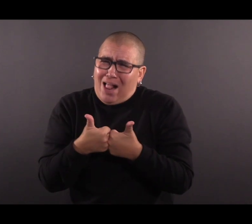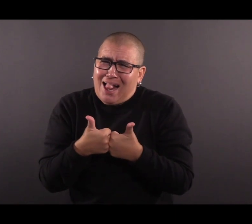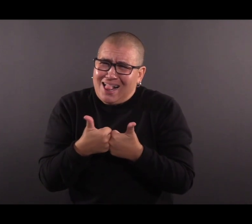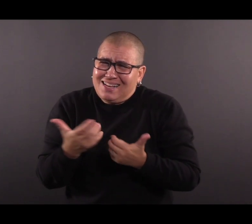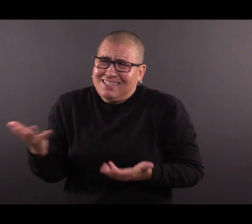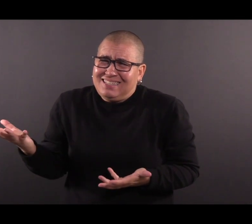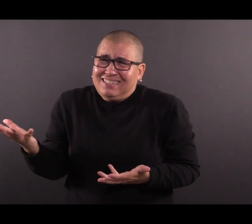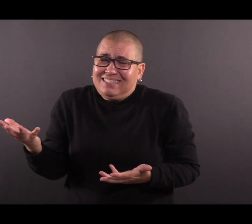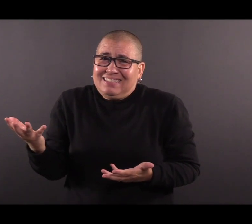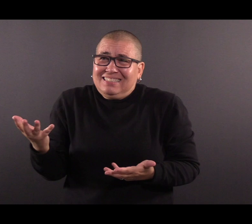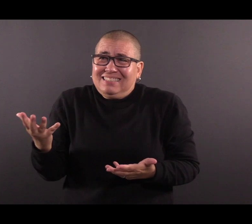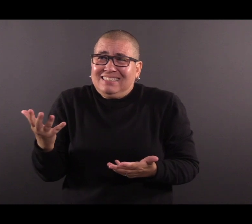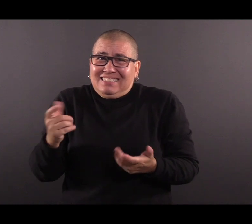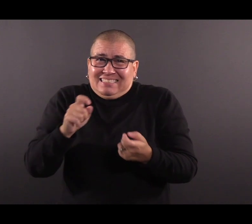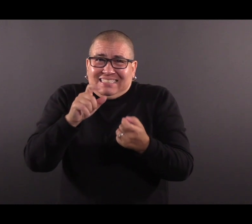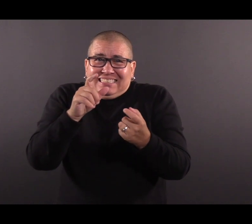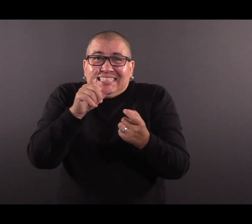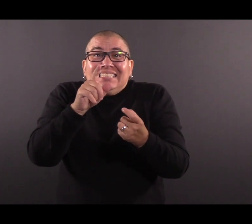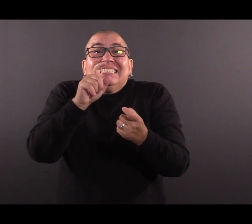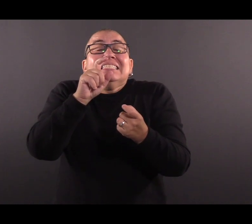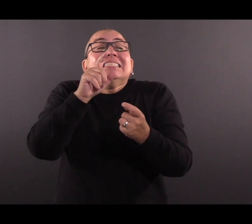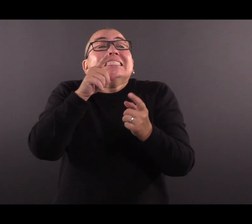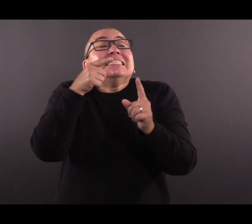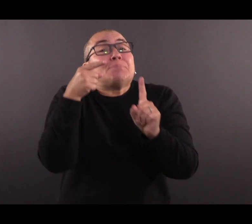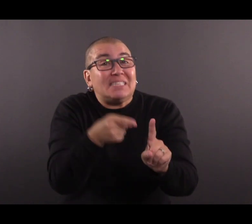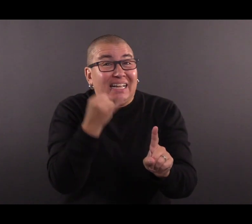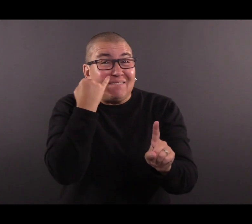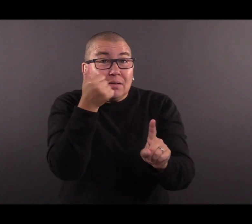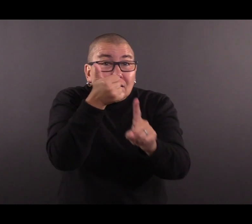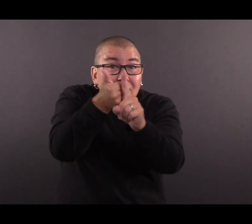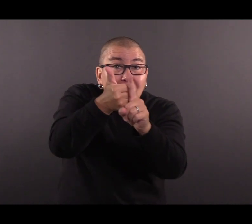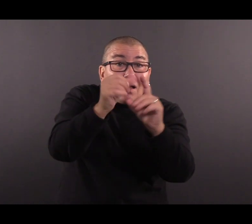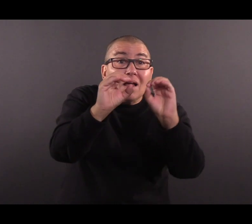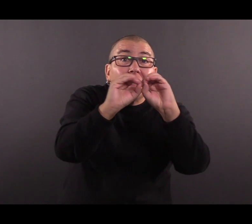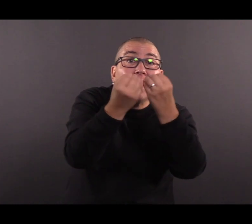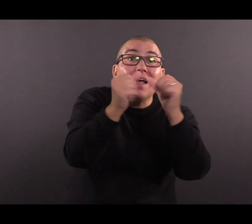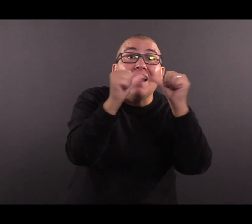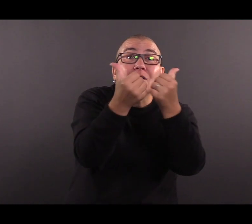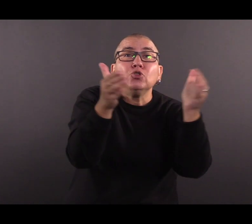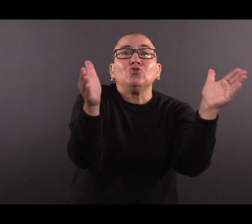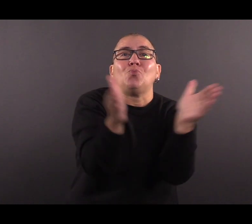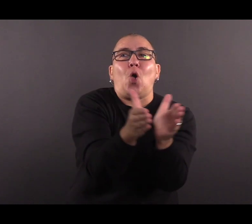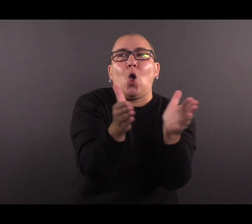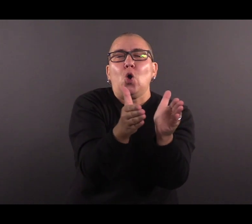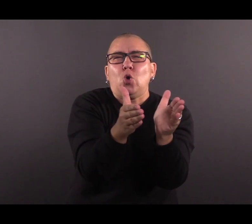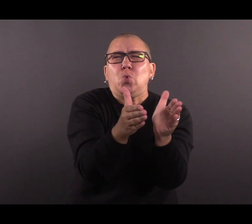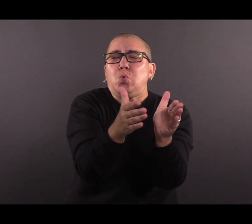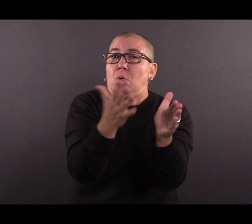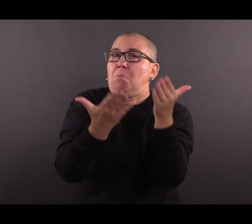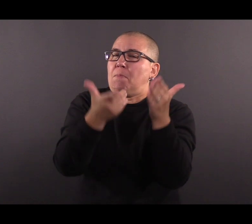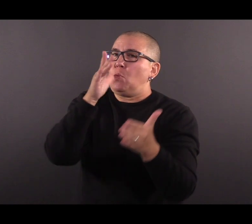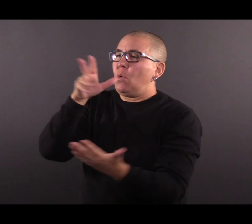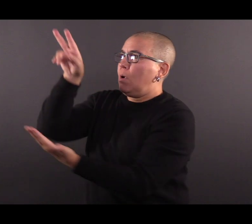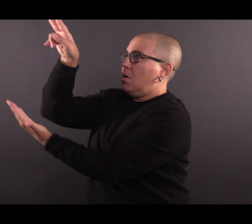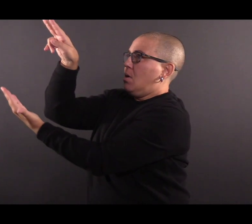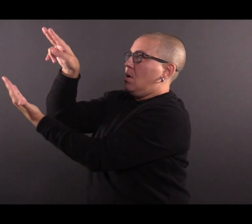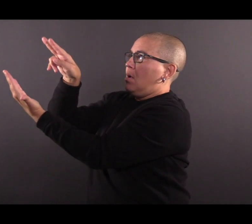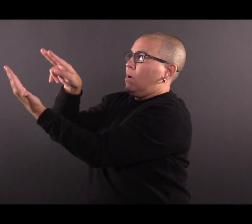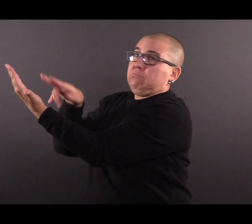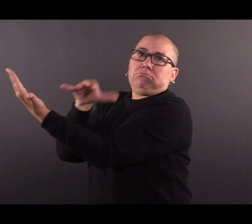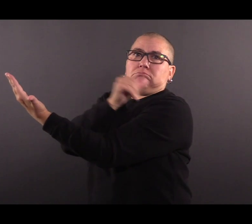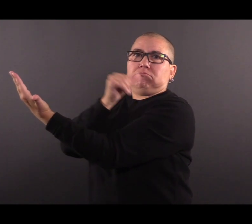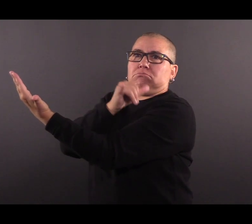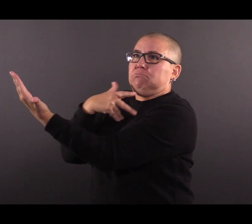be challenging for victim service providers to meet, particularly in small programs. It might seem daunting to seek